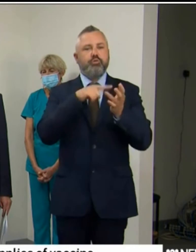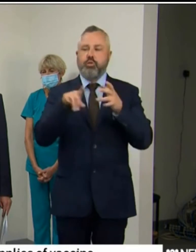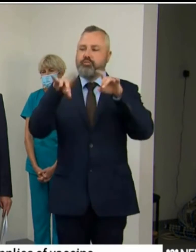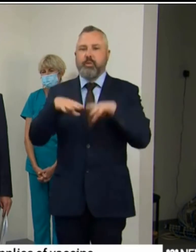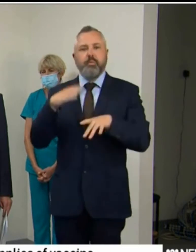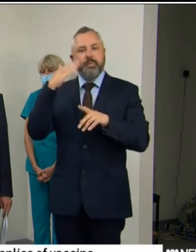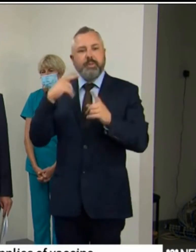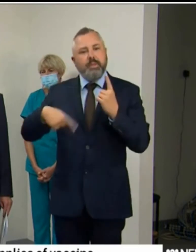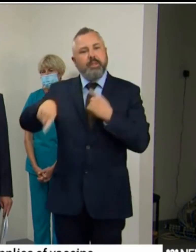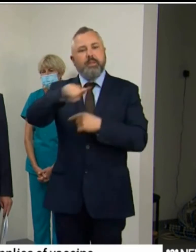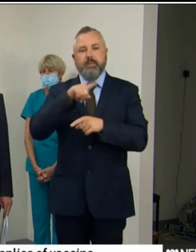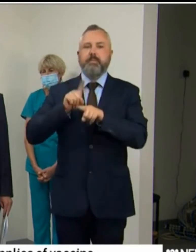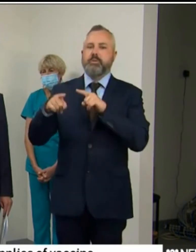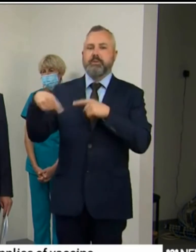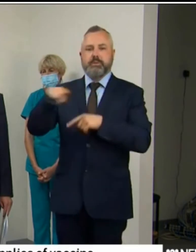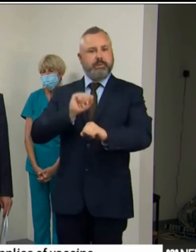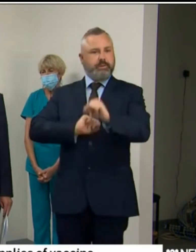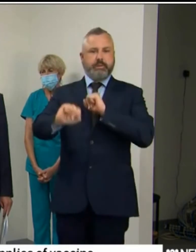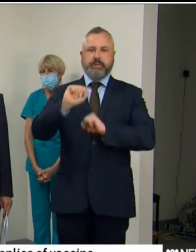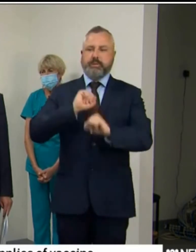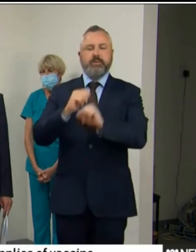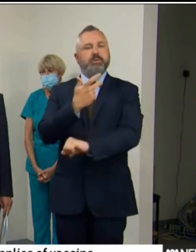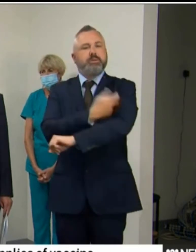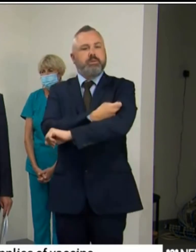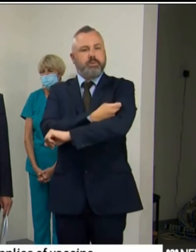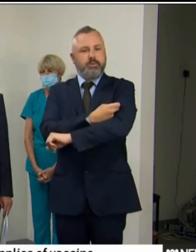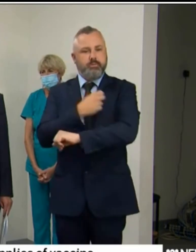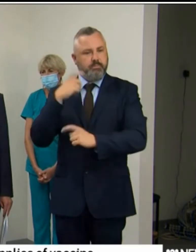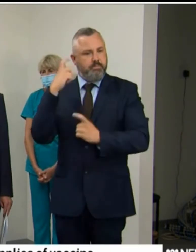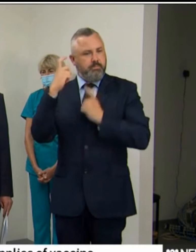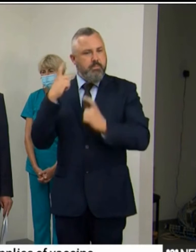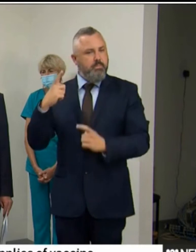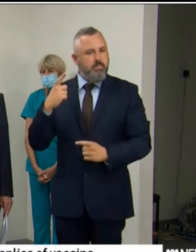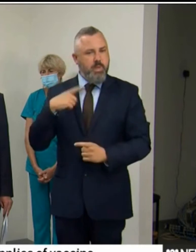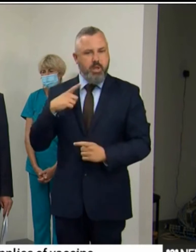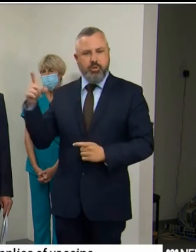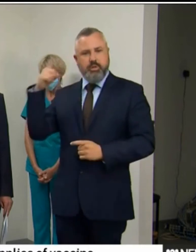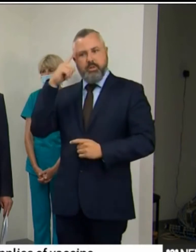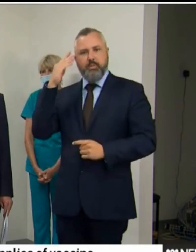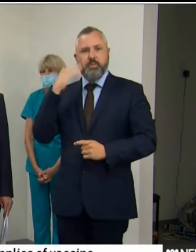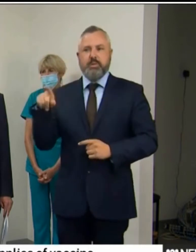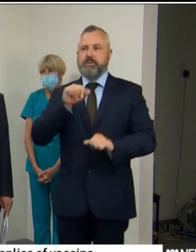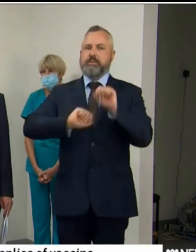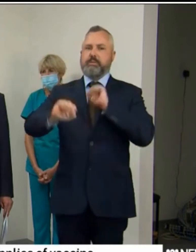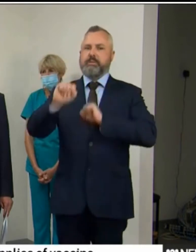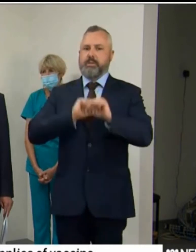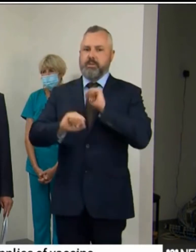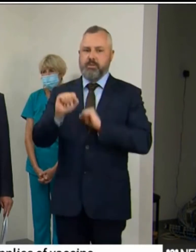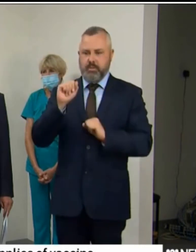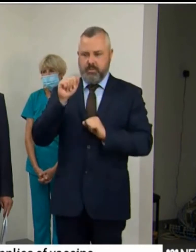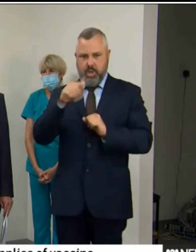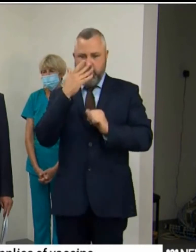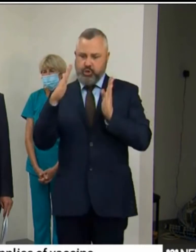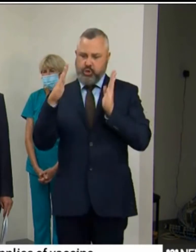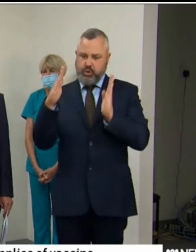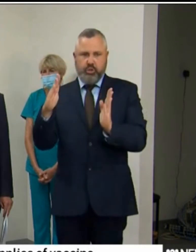of vaccine hesitant. Why do you think that is, beyond the obvious with the age group of people that